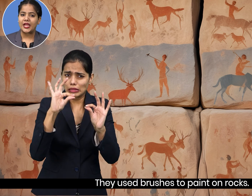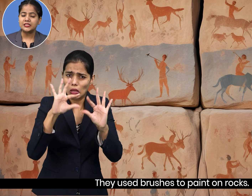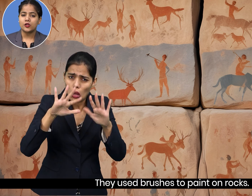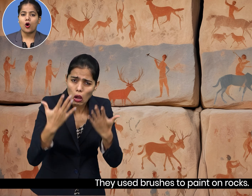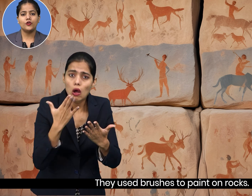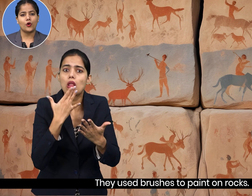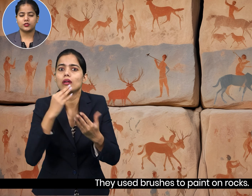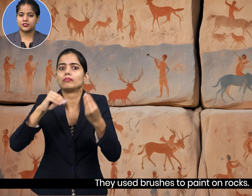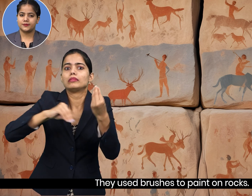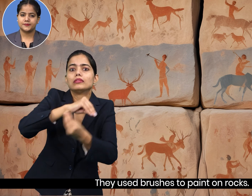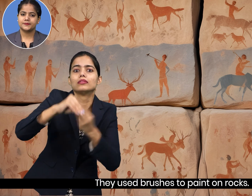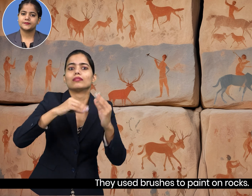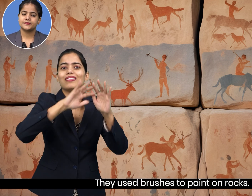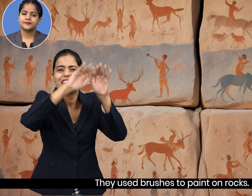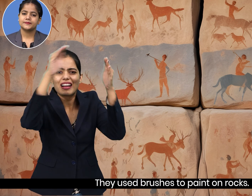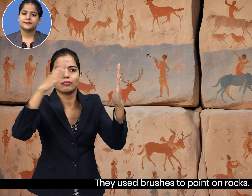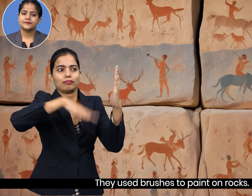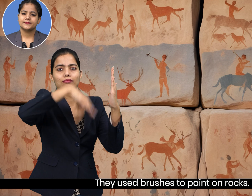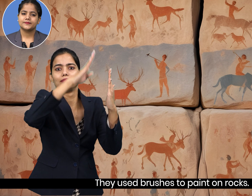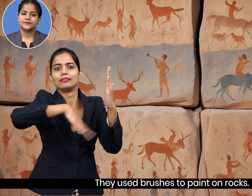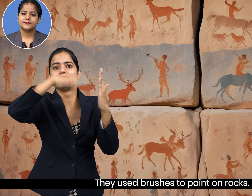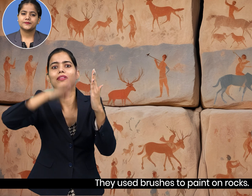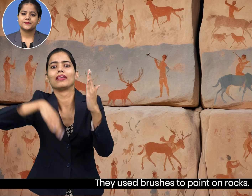to paint on rocks.